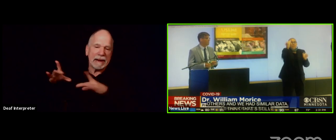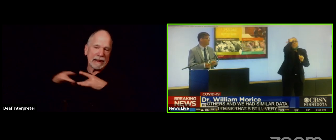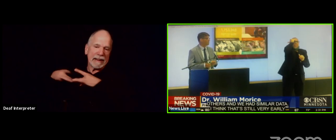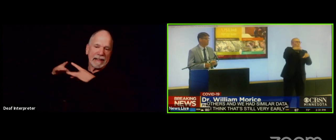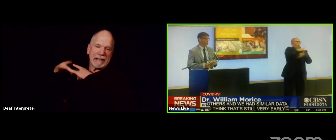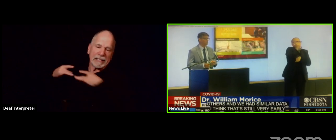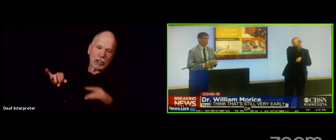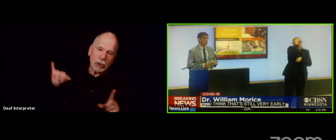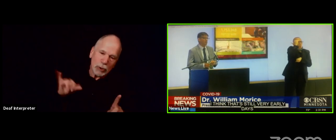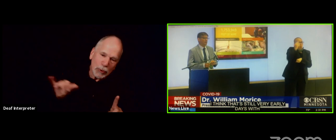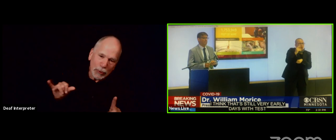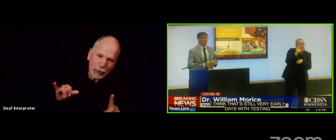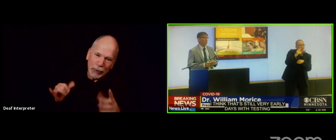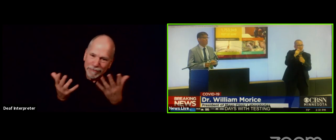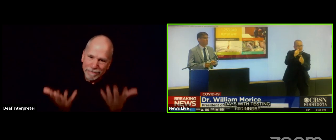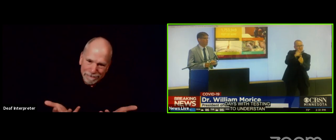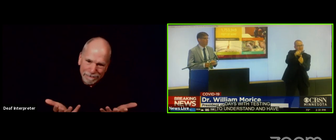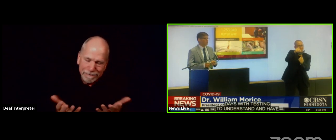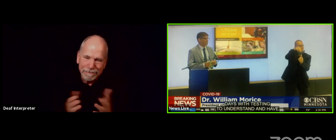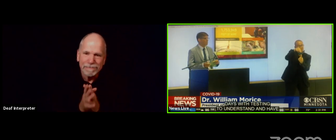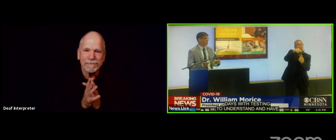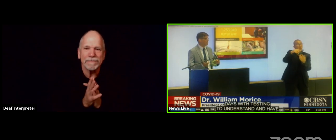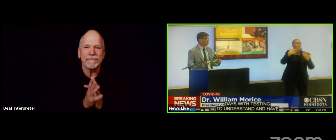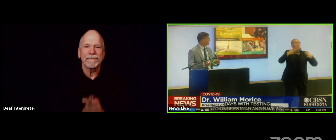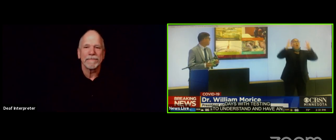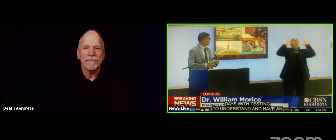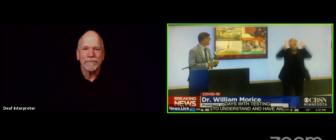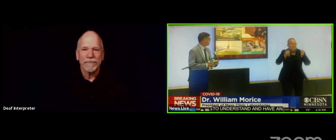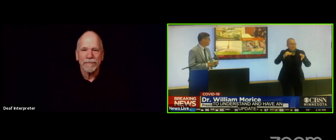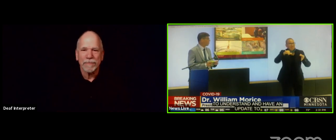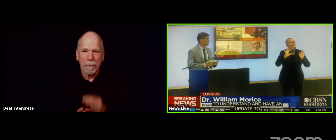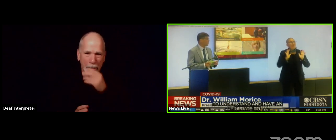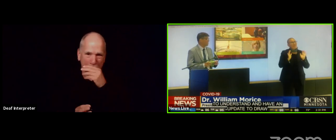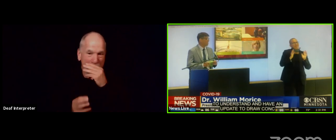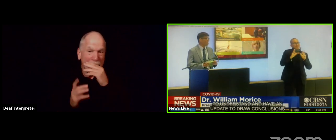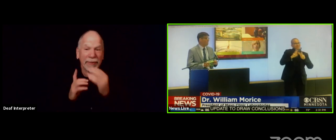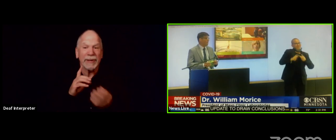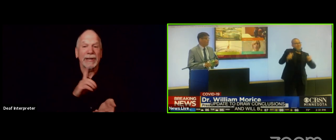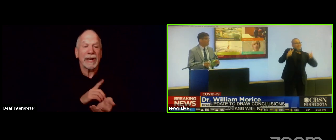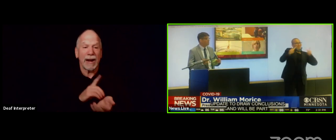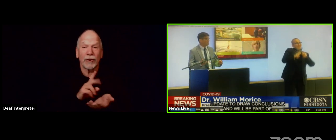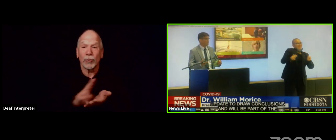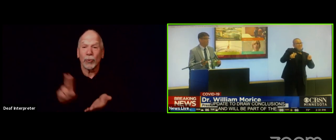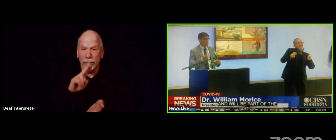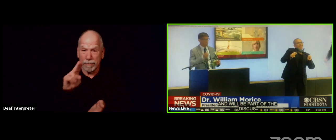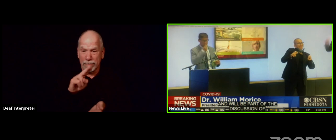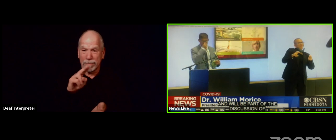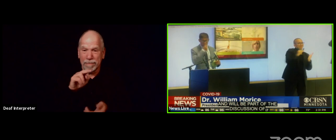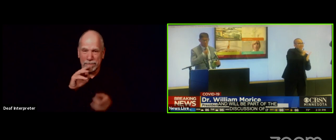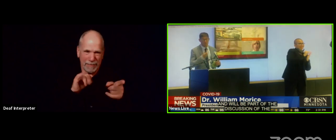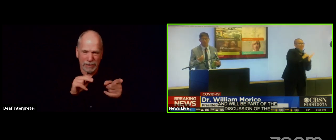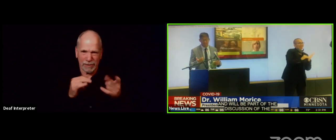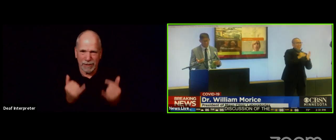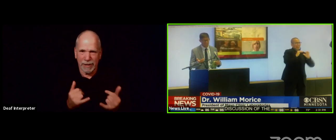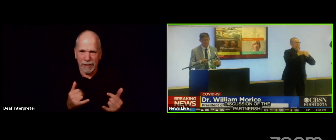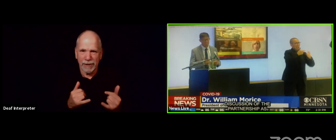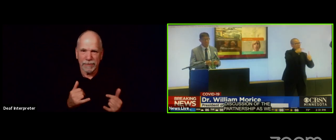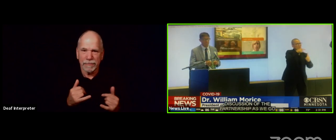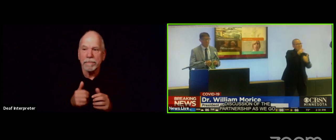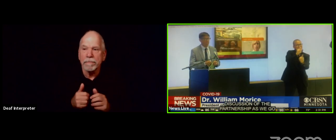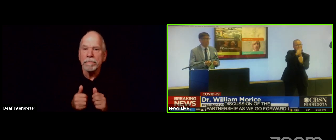draw conclusions. And it will be part of the discussion of the partnership here as we go forward. I think how a serologic testing should be used to help manage